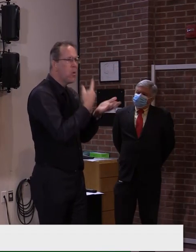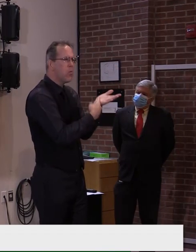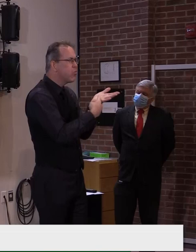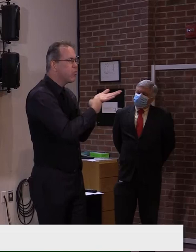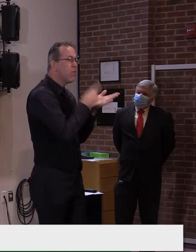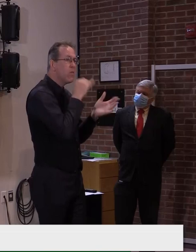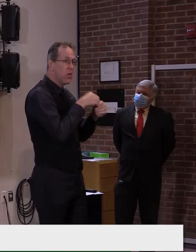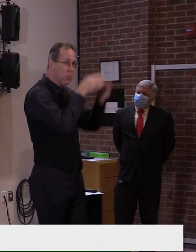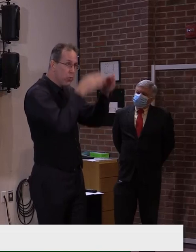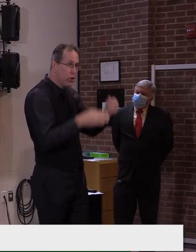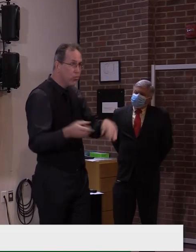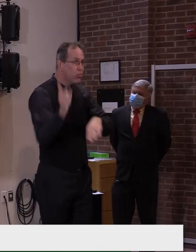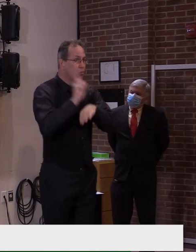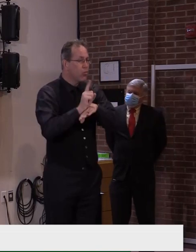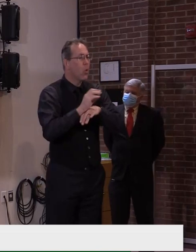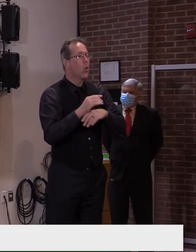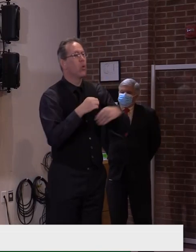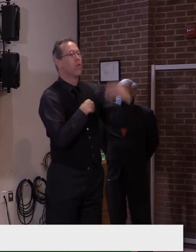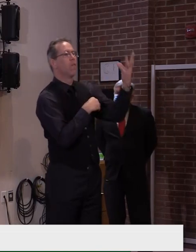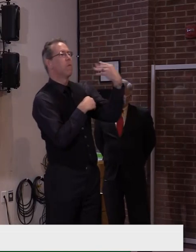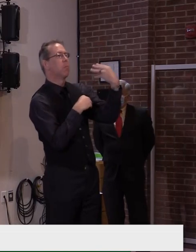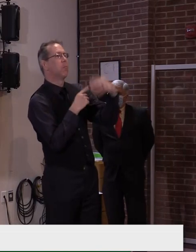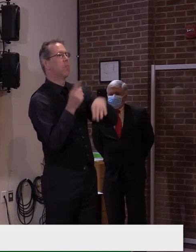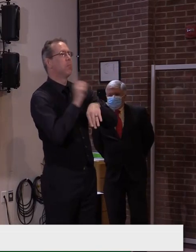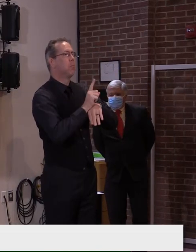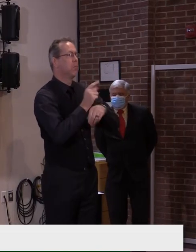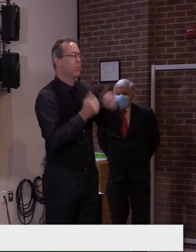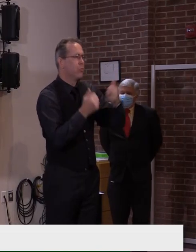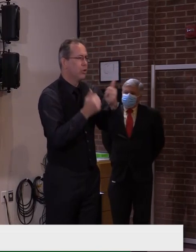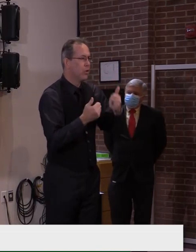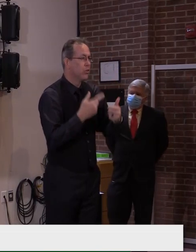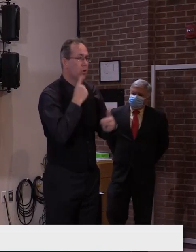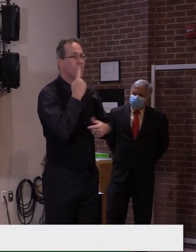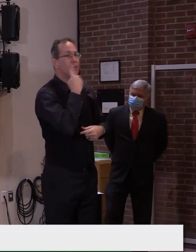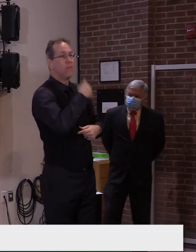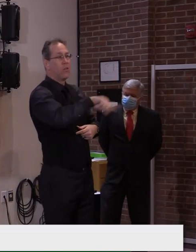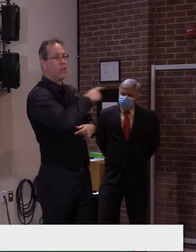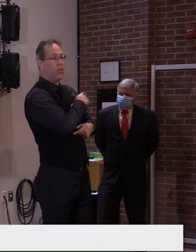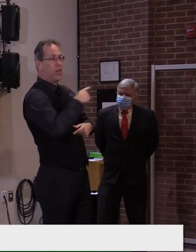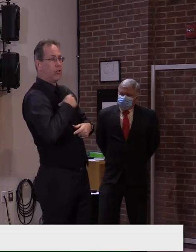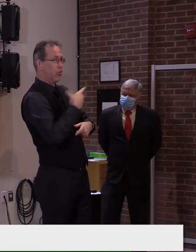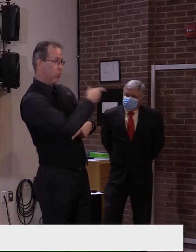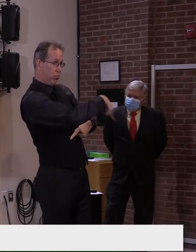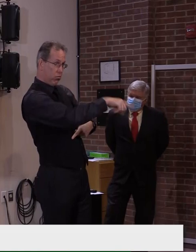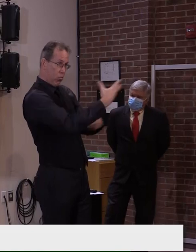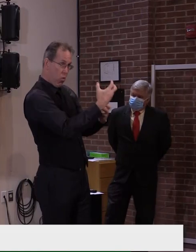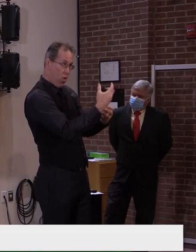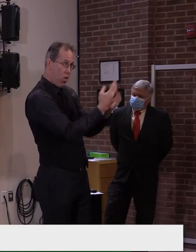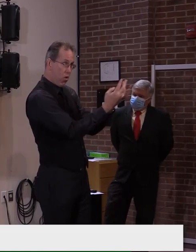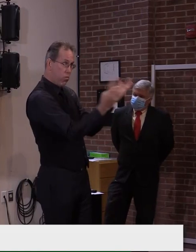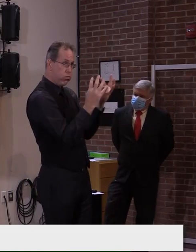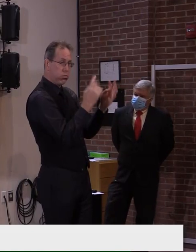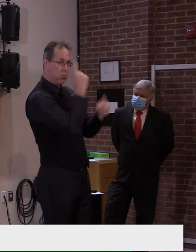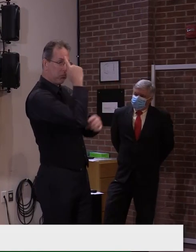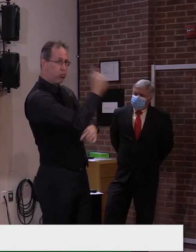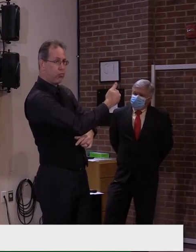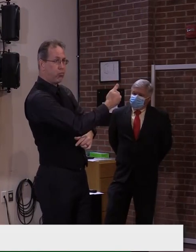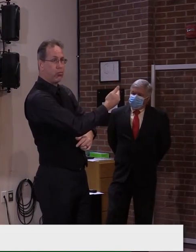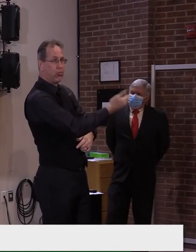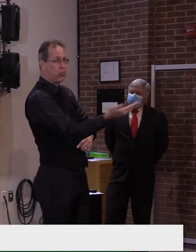whether they should be or shouldn't be, this is a decision they need to make in the best interests of